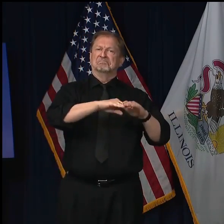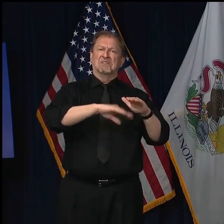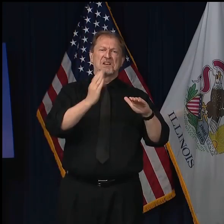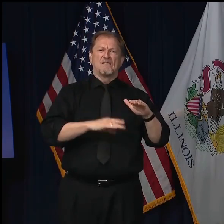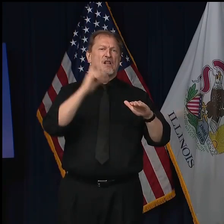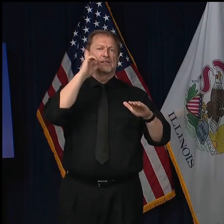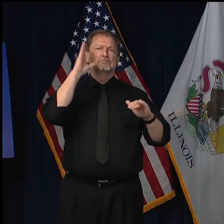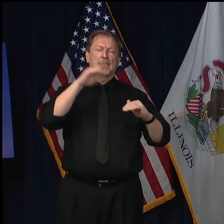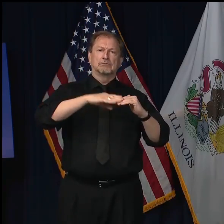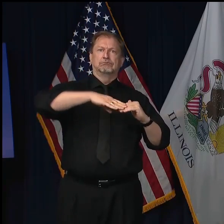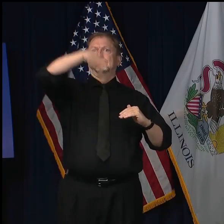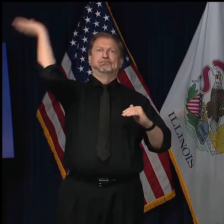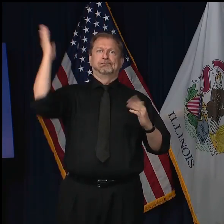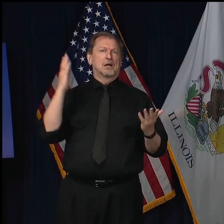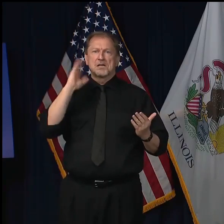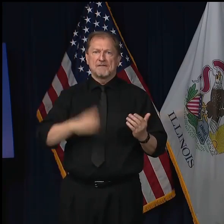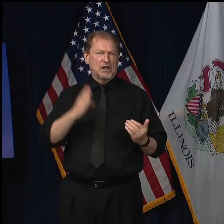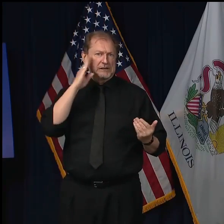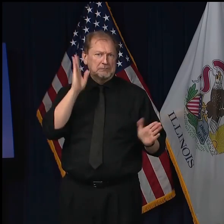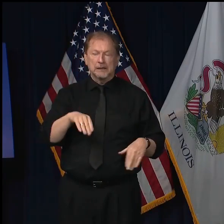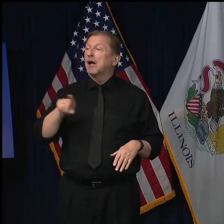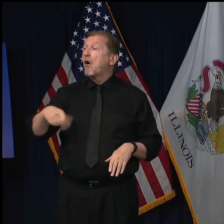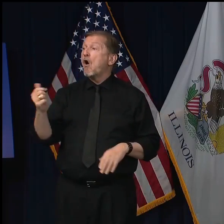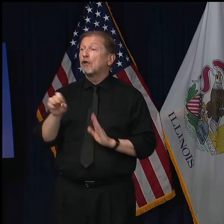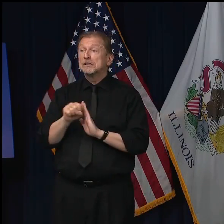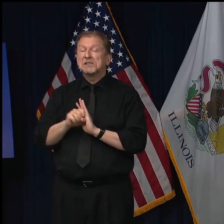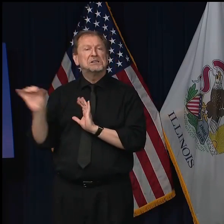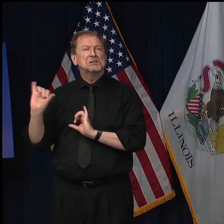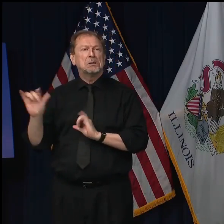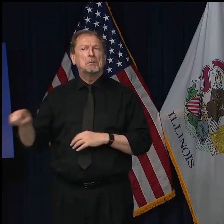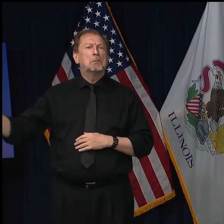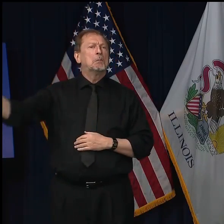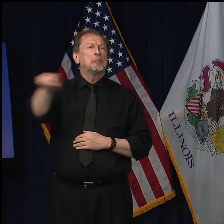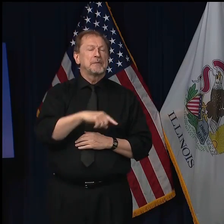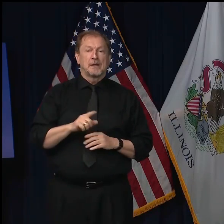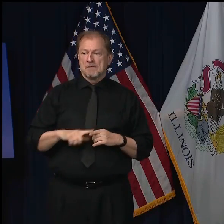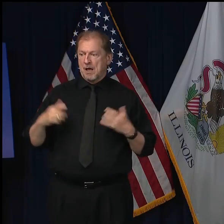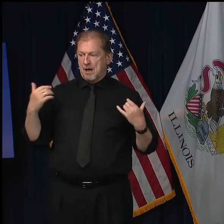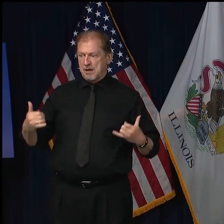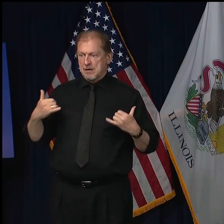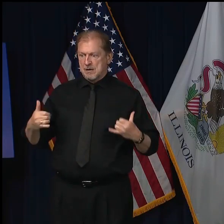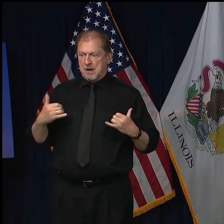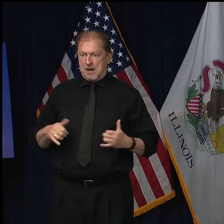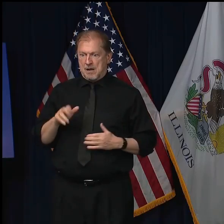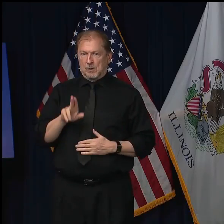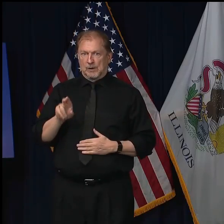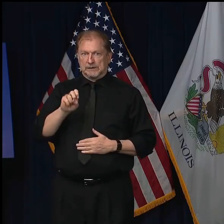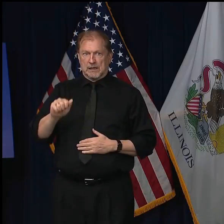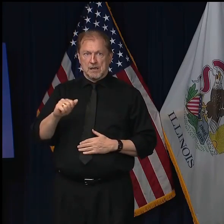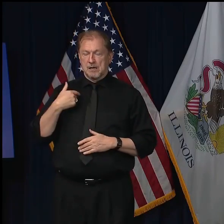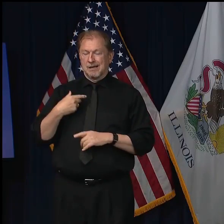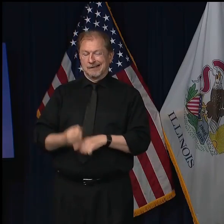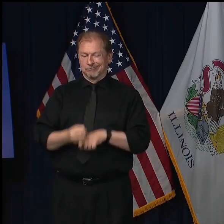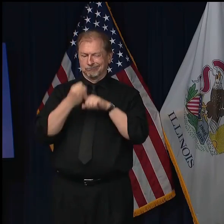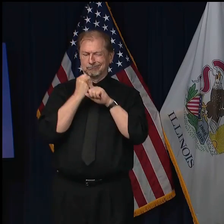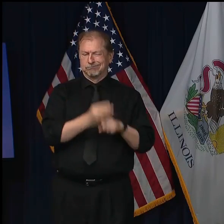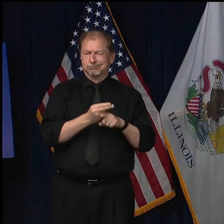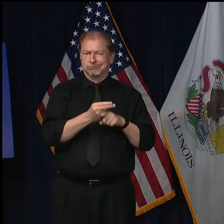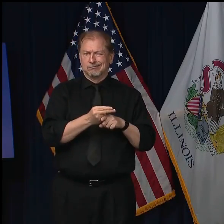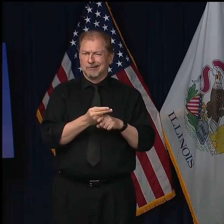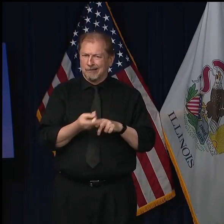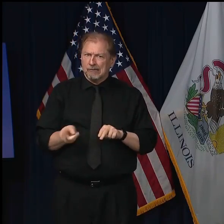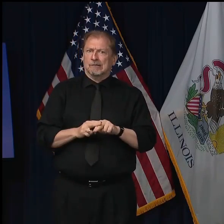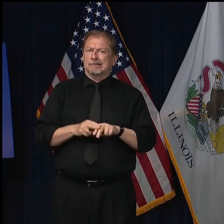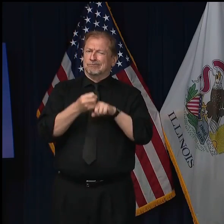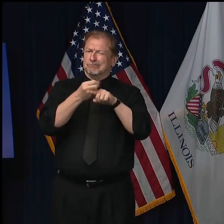Recession. Yet this current crisis has seen national unemployment claims surpass that era